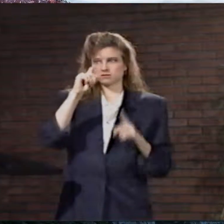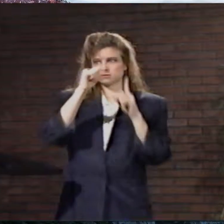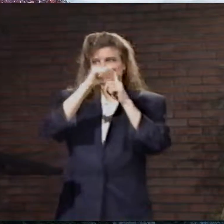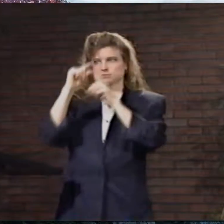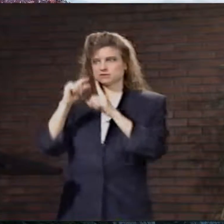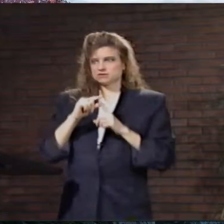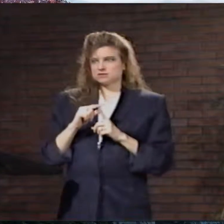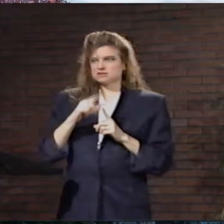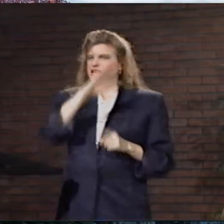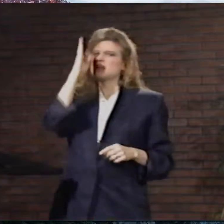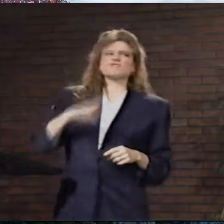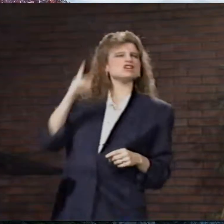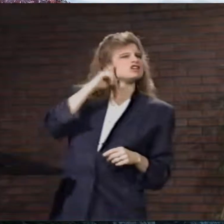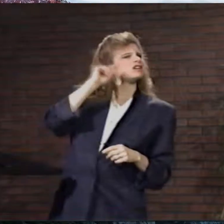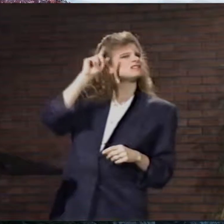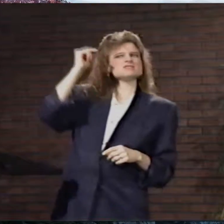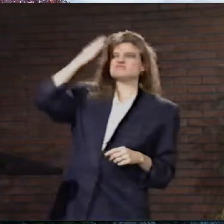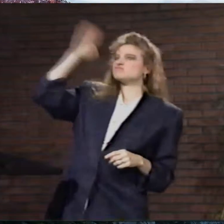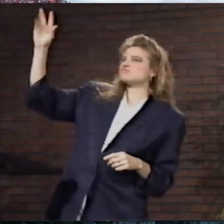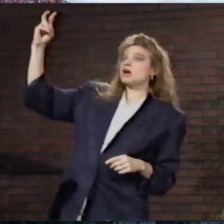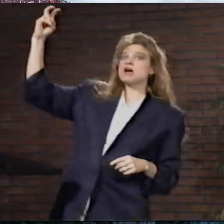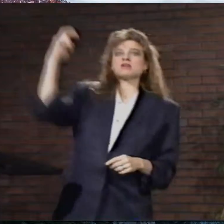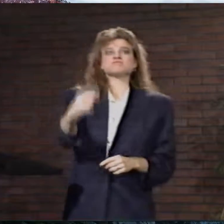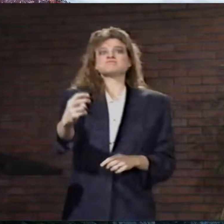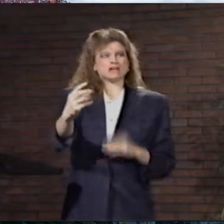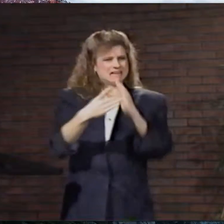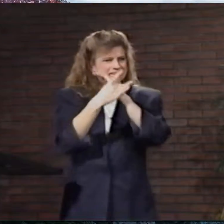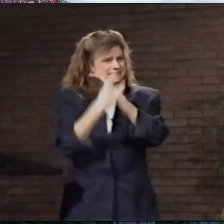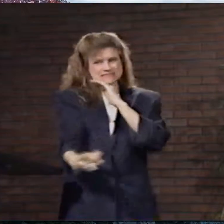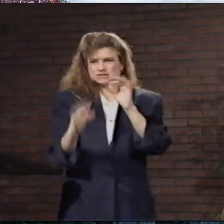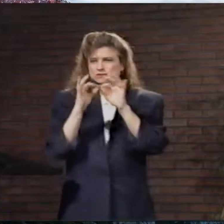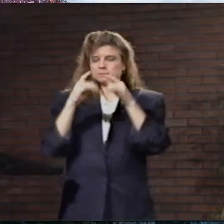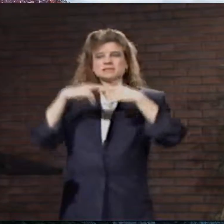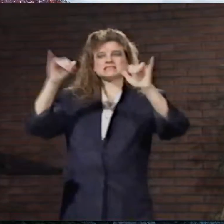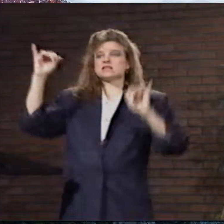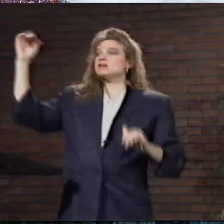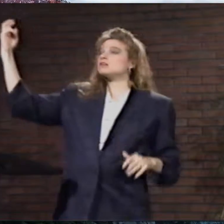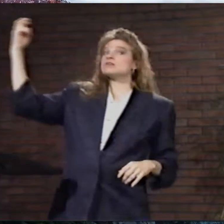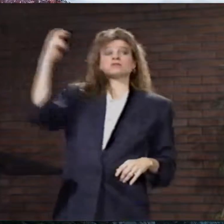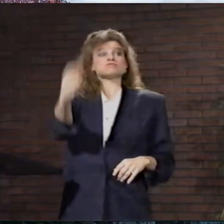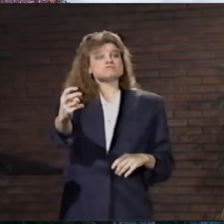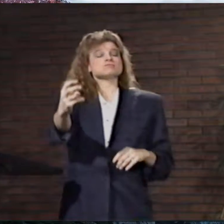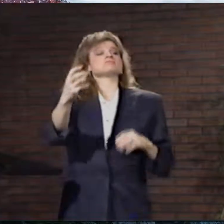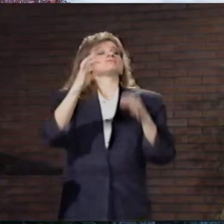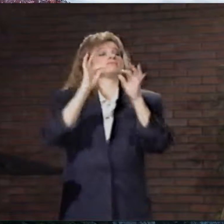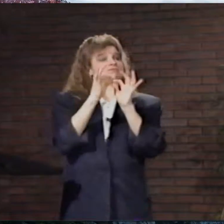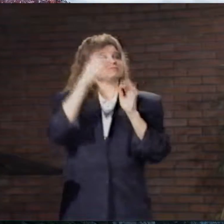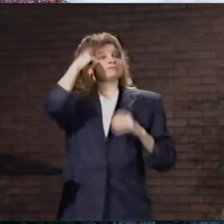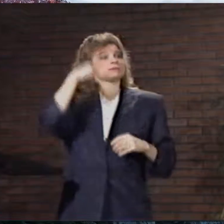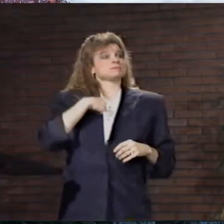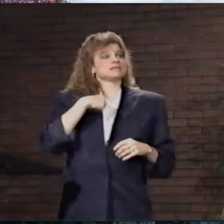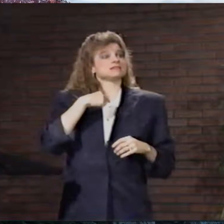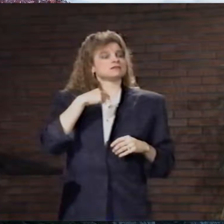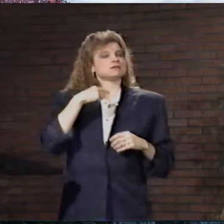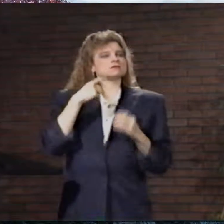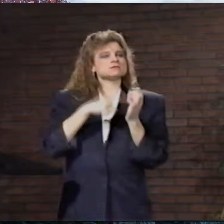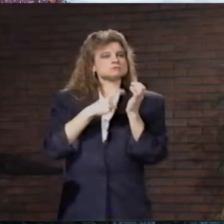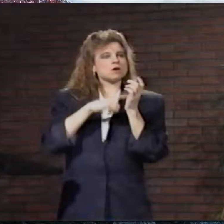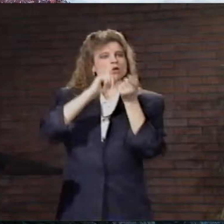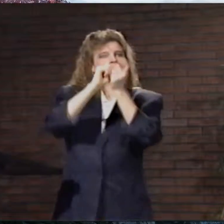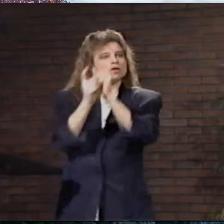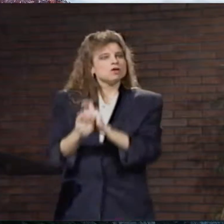Is that there may be an interpreter who doesn't know the words, who has never heard of that technical jargon. They're just sort of brought